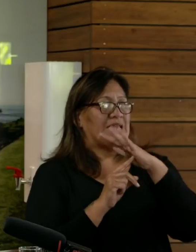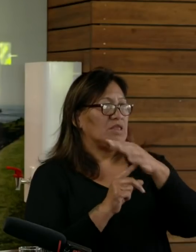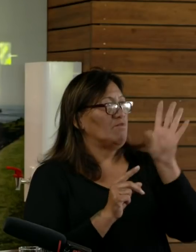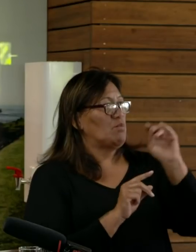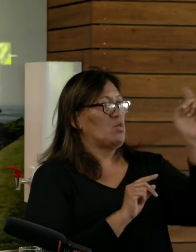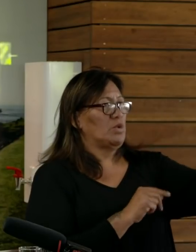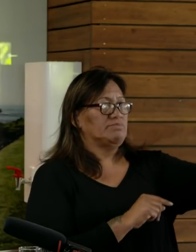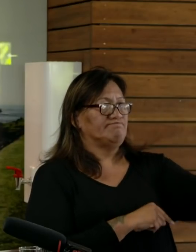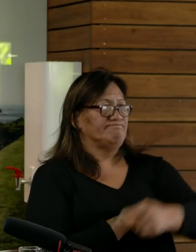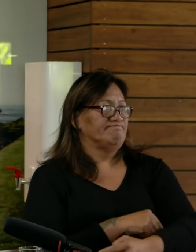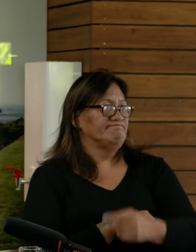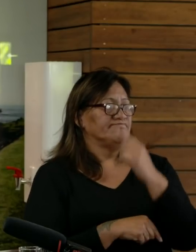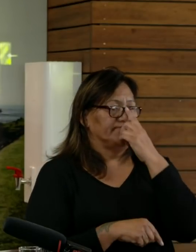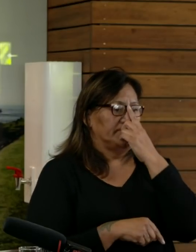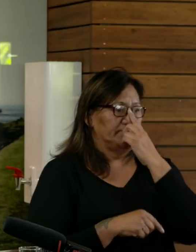Auckland.